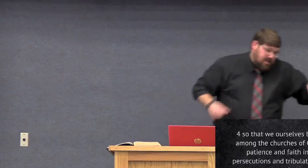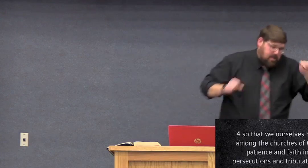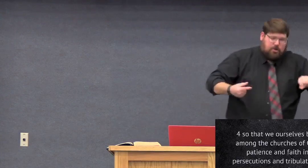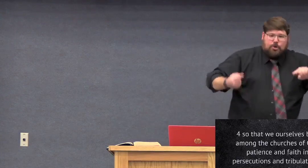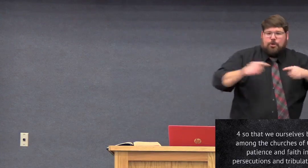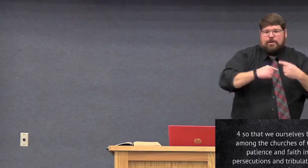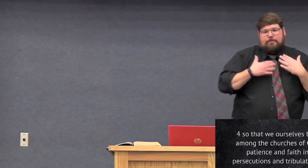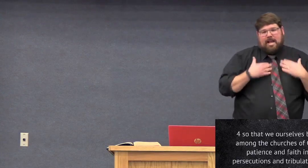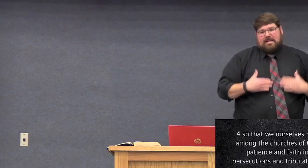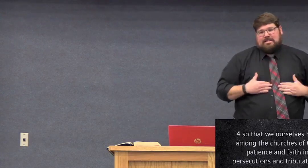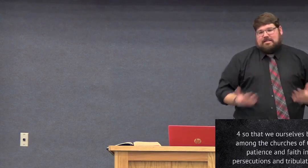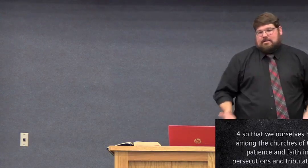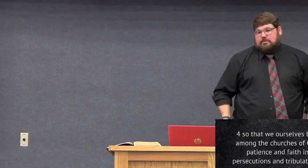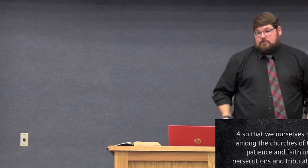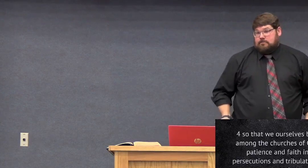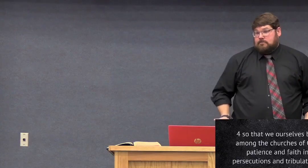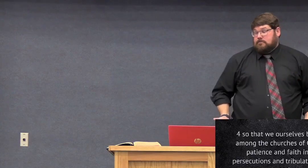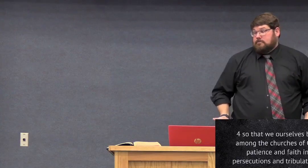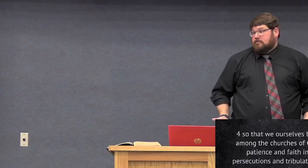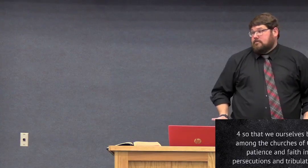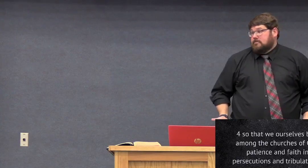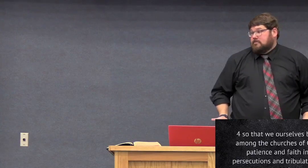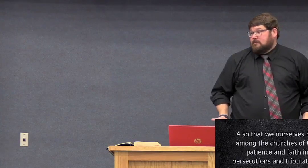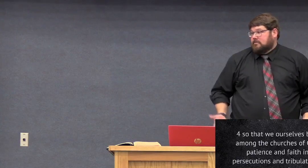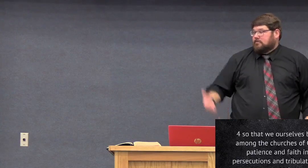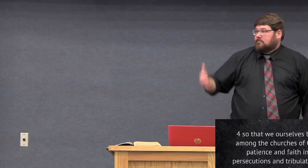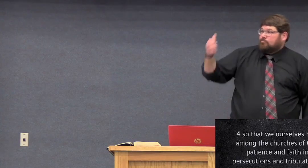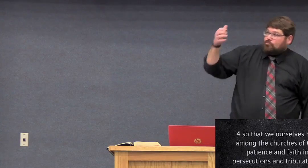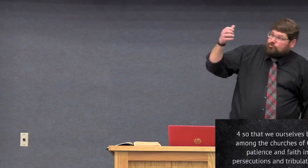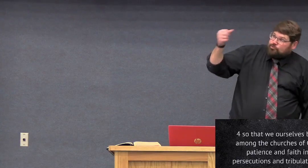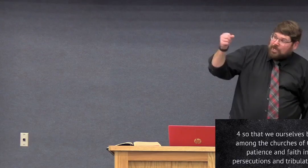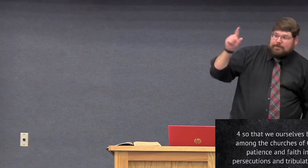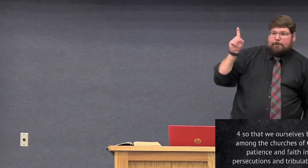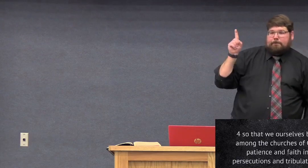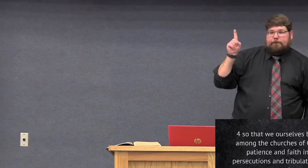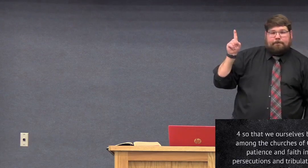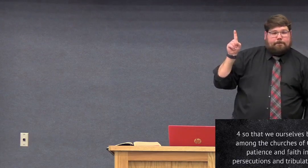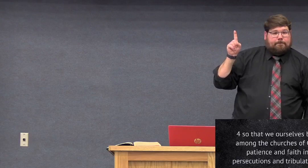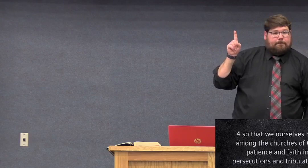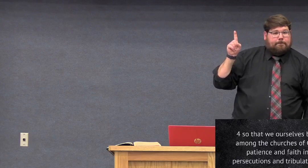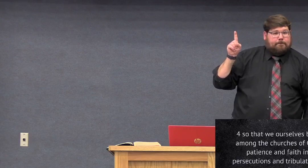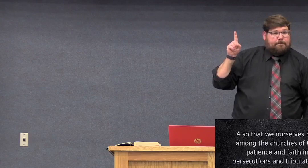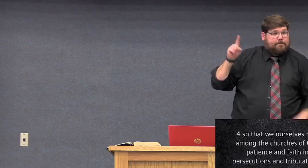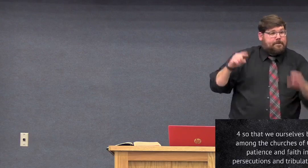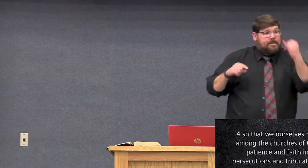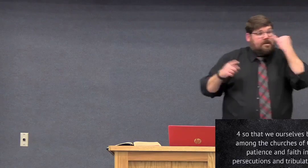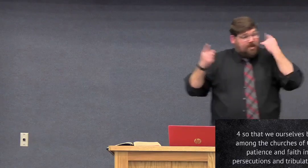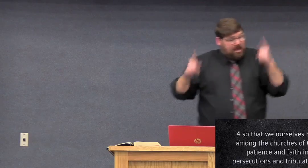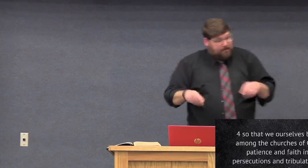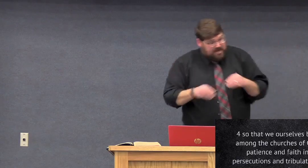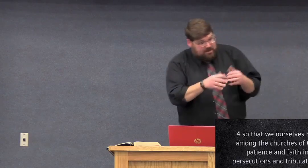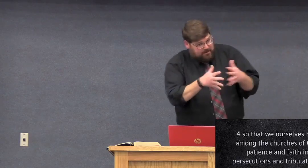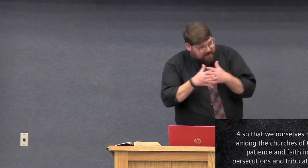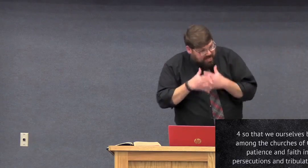both your body and soul. Don't fear those who can only hurt your body. Trust him.